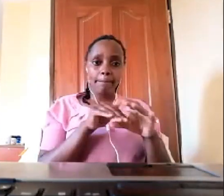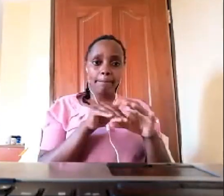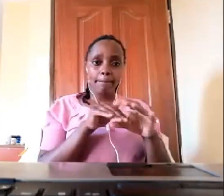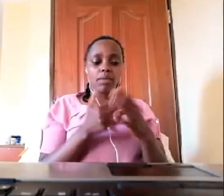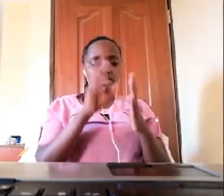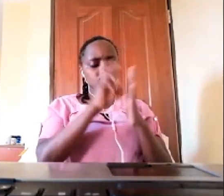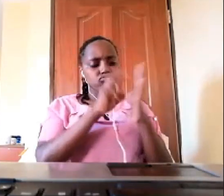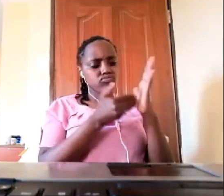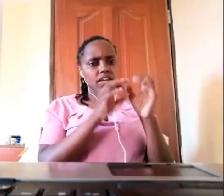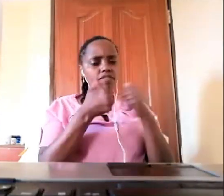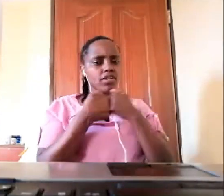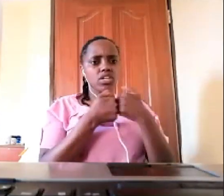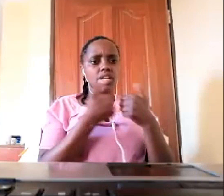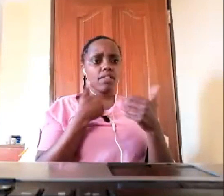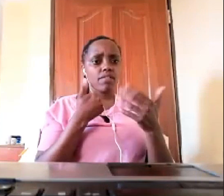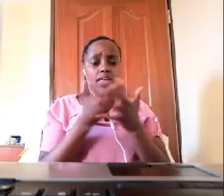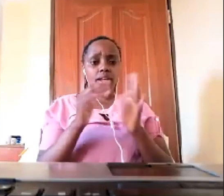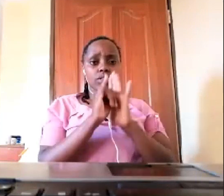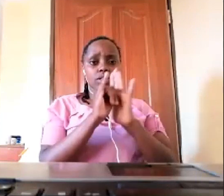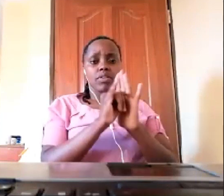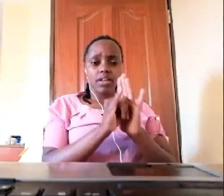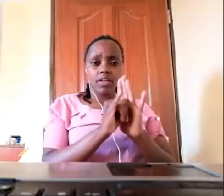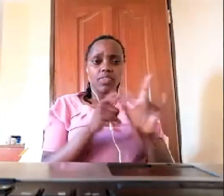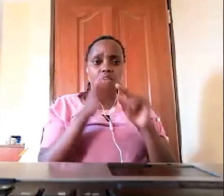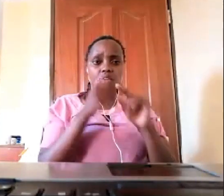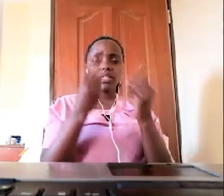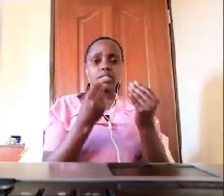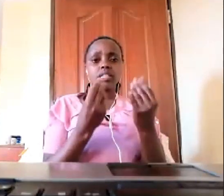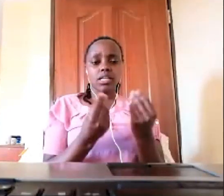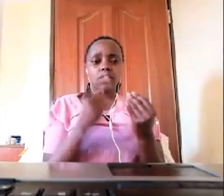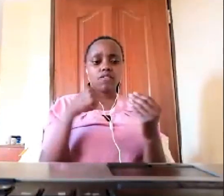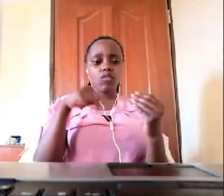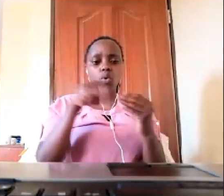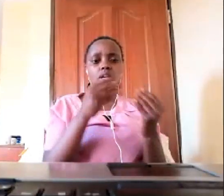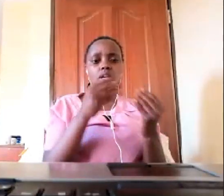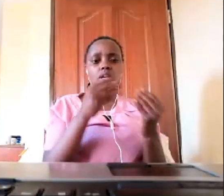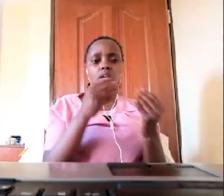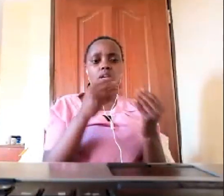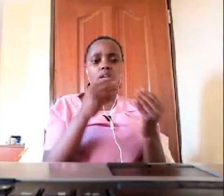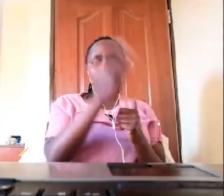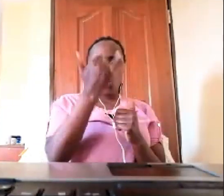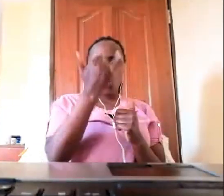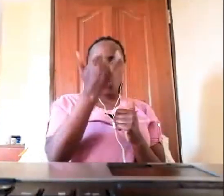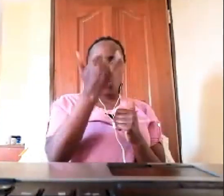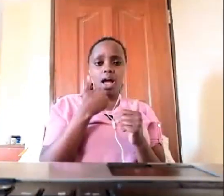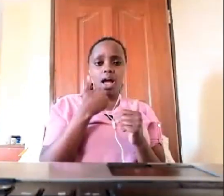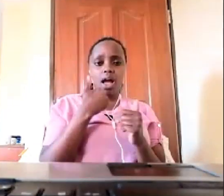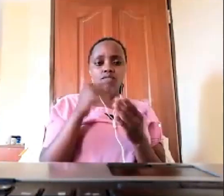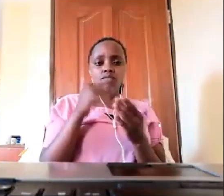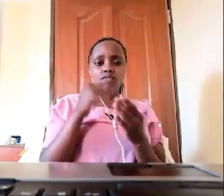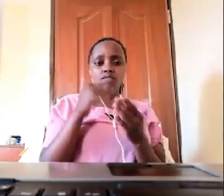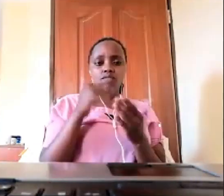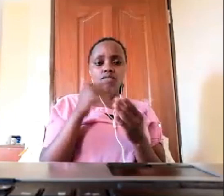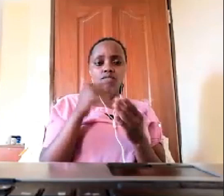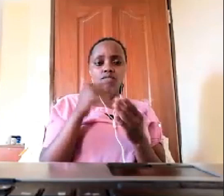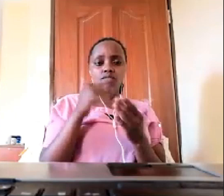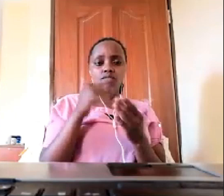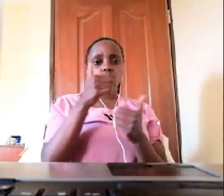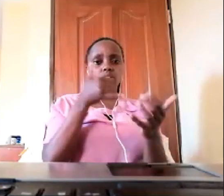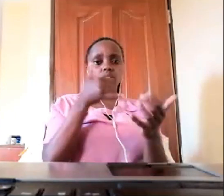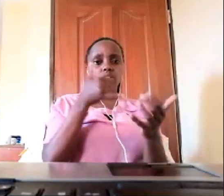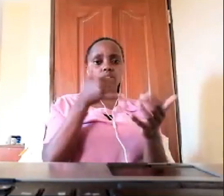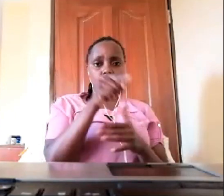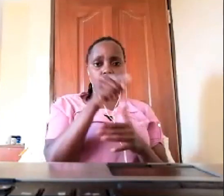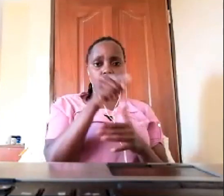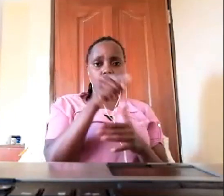members to go through this. If there is a challenge that has been identified, we can all deal with it so that we have more organizations that are